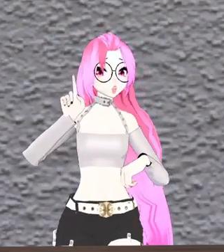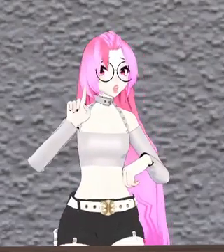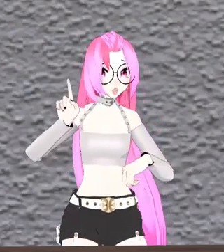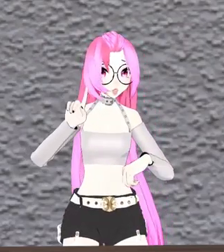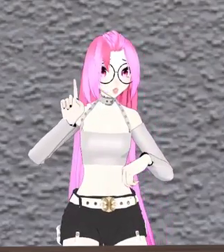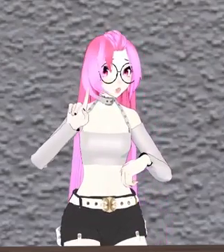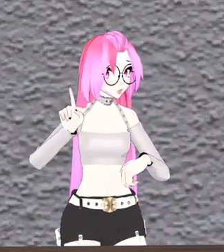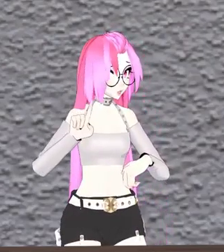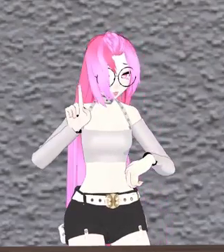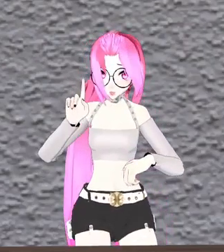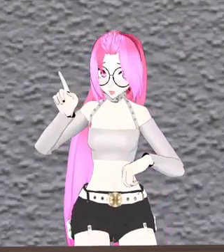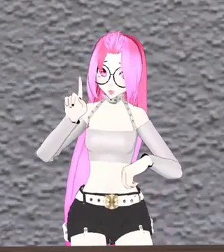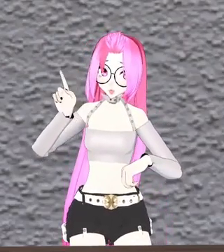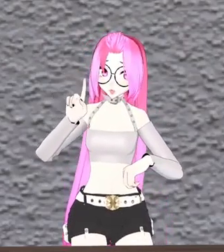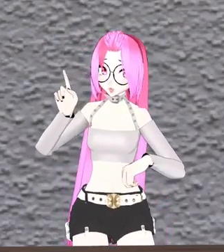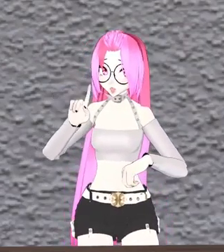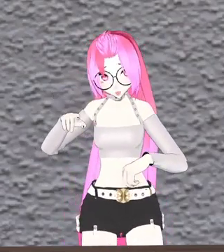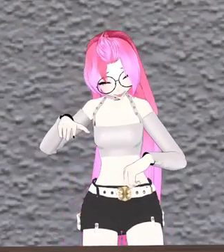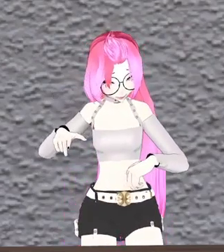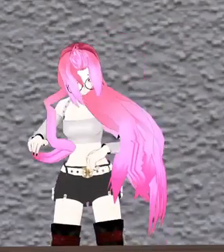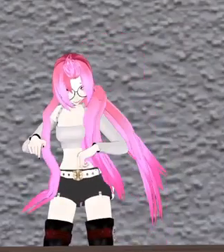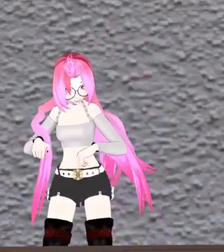Where is it? Yep.